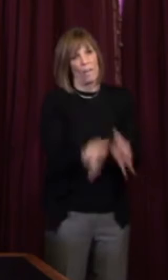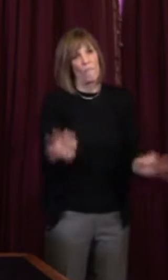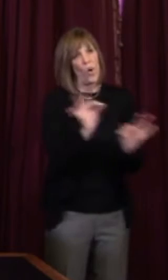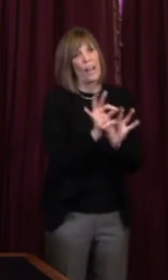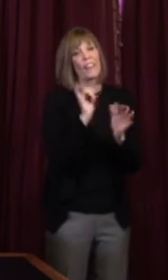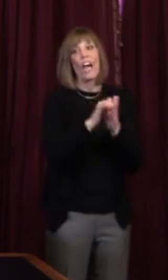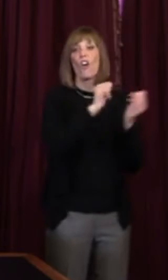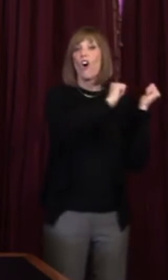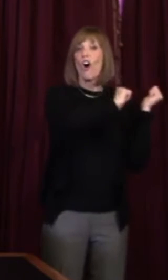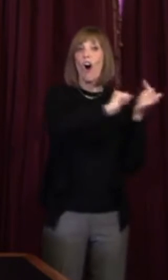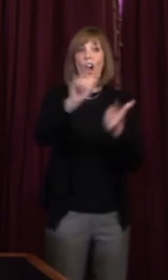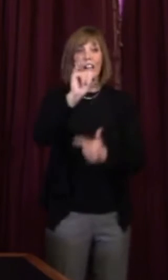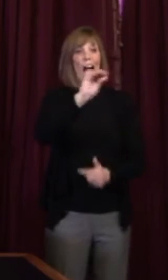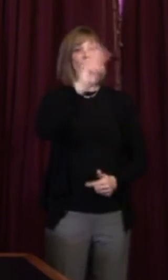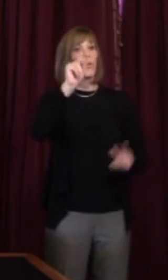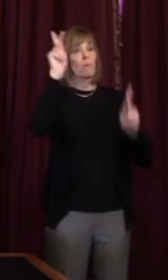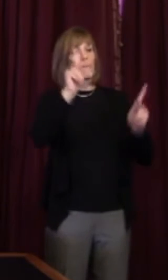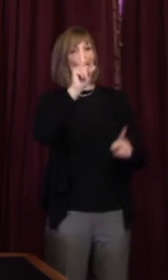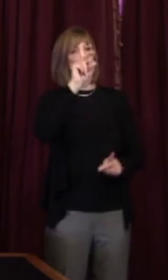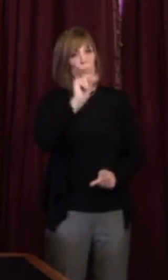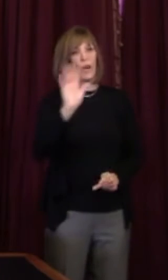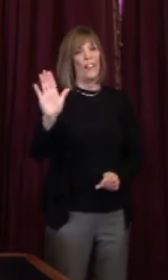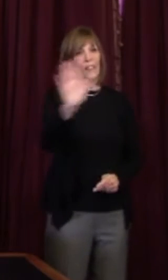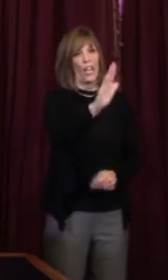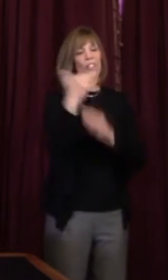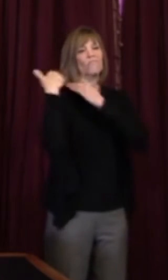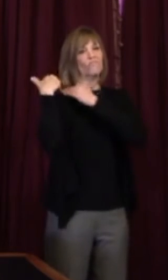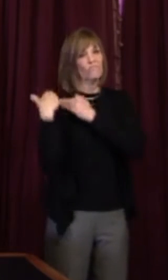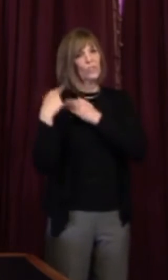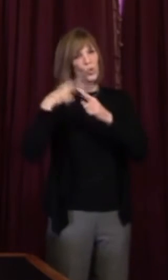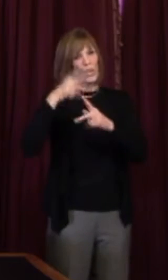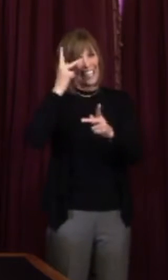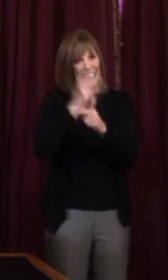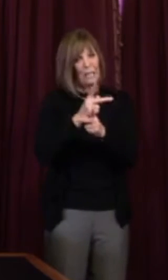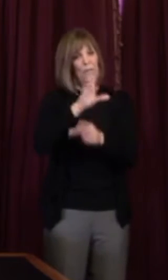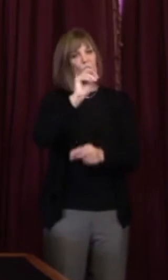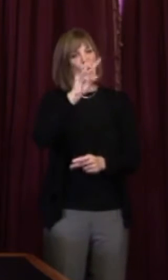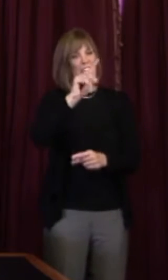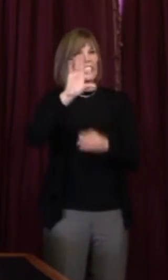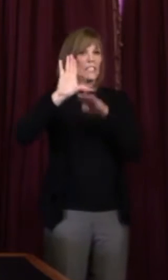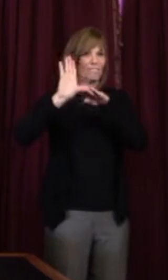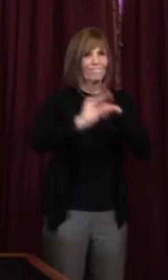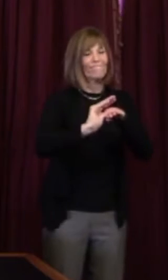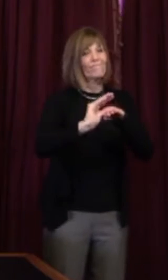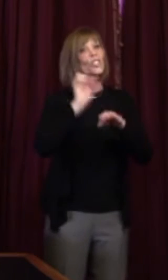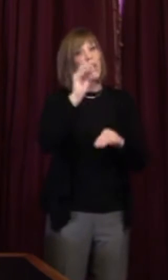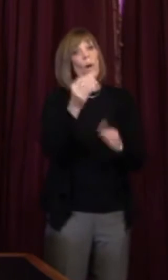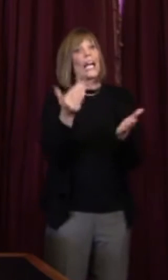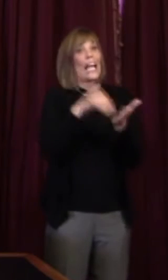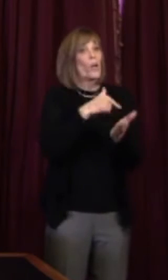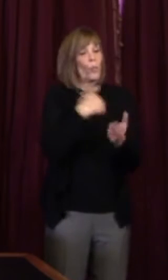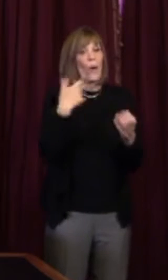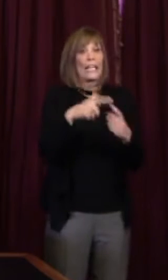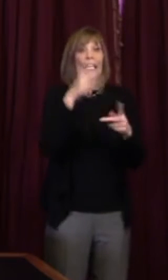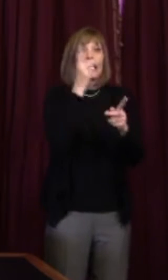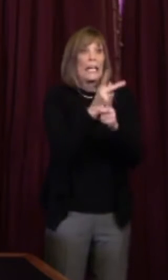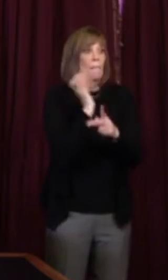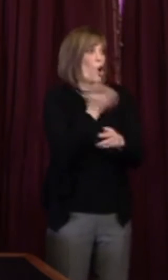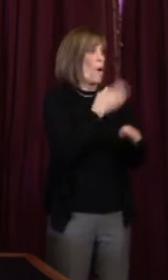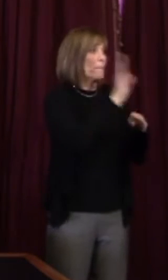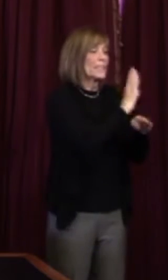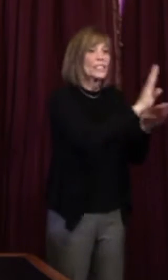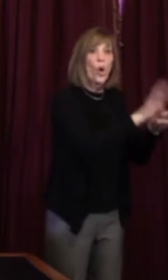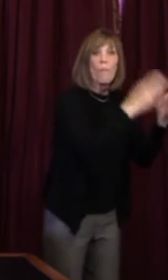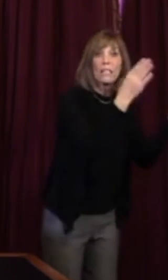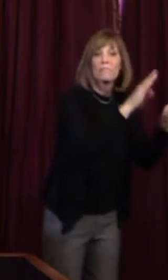every Iowan does their part to stop the spread of COVID-19. So again, so we can keep our Main Street businesses